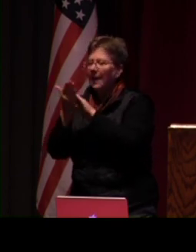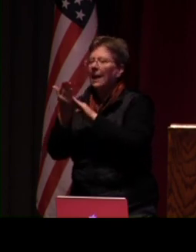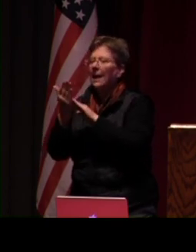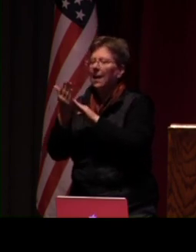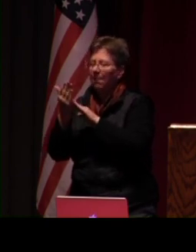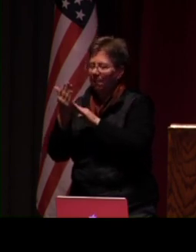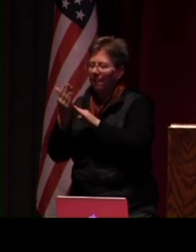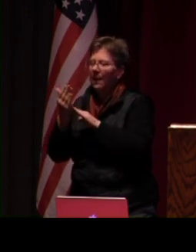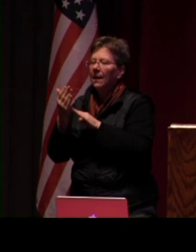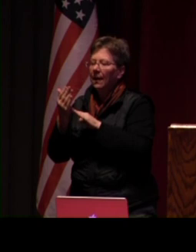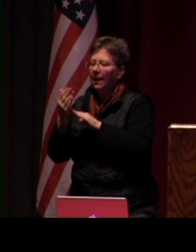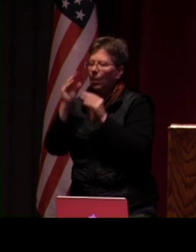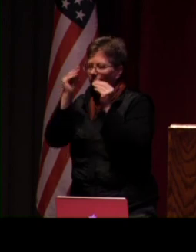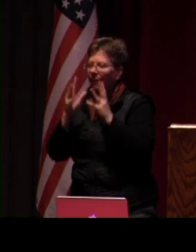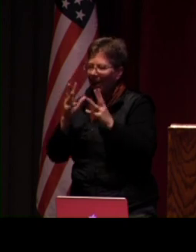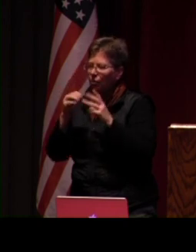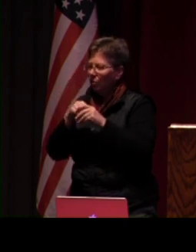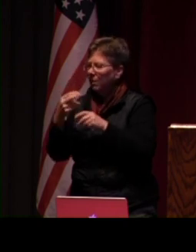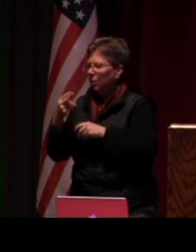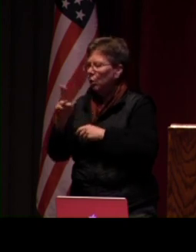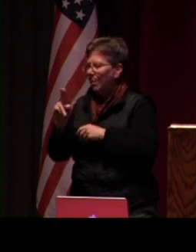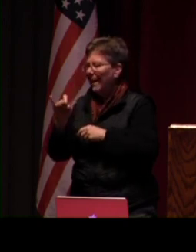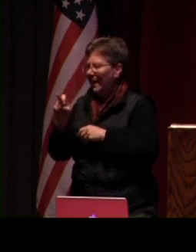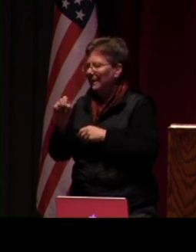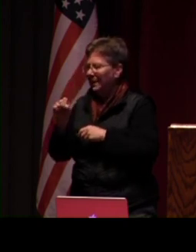Andrew Mellon Professor in the Humanities.